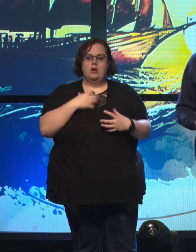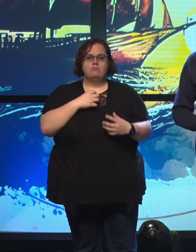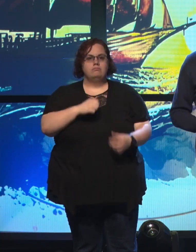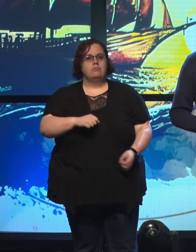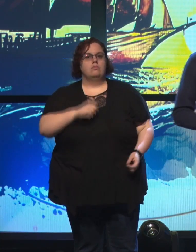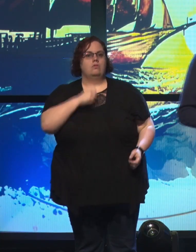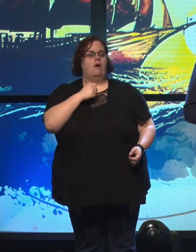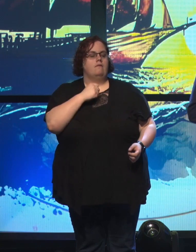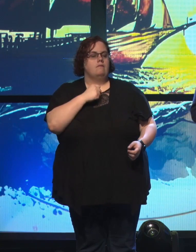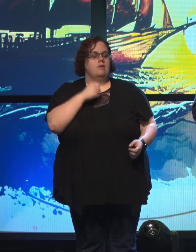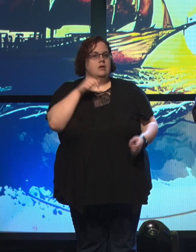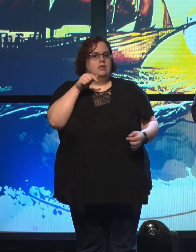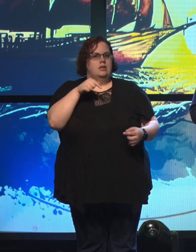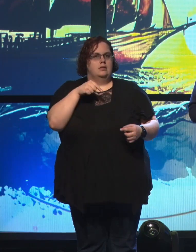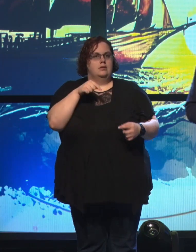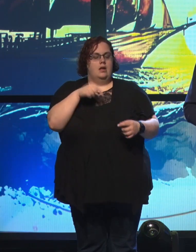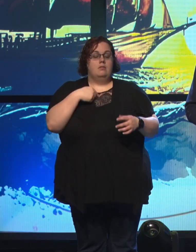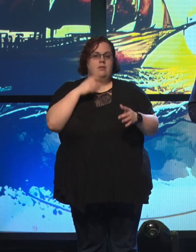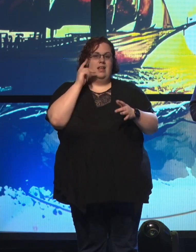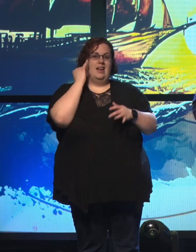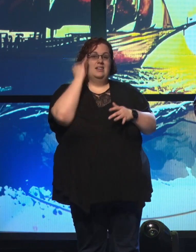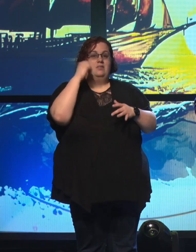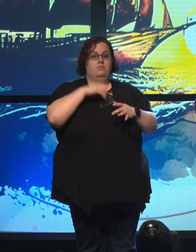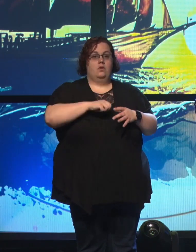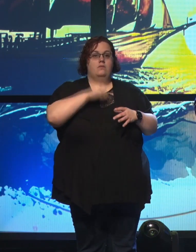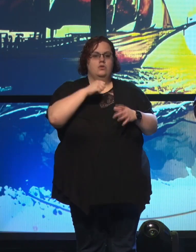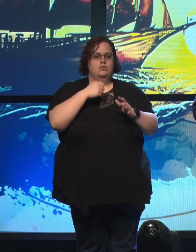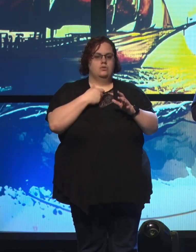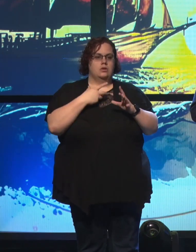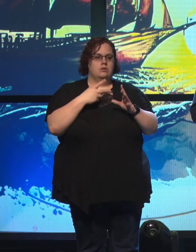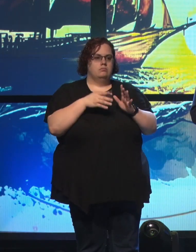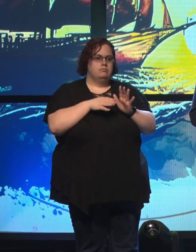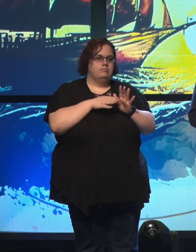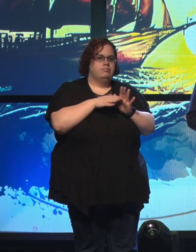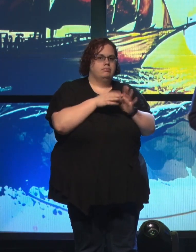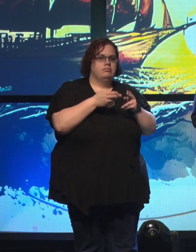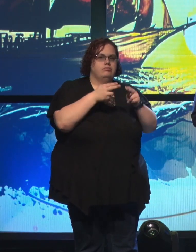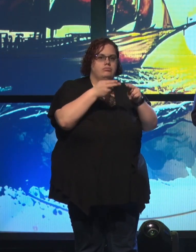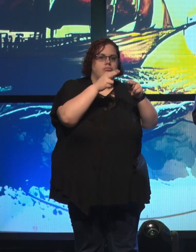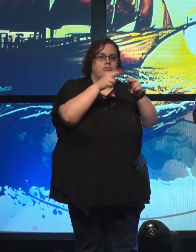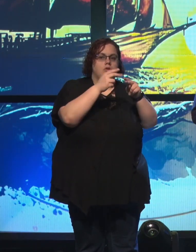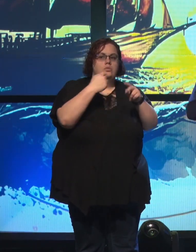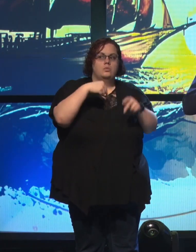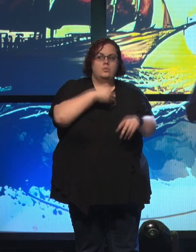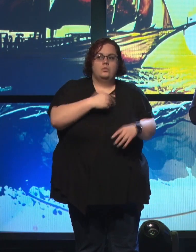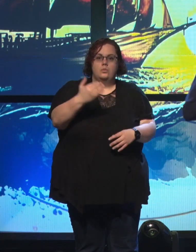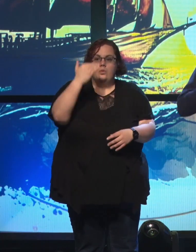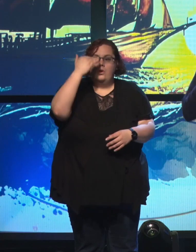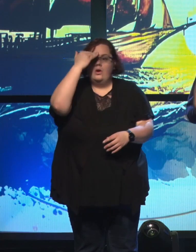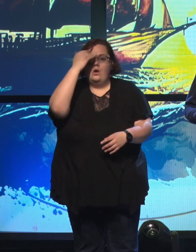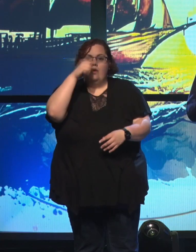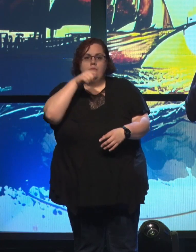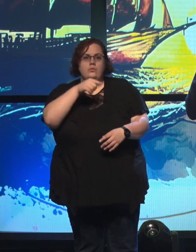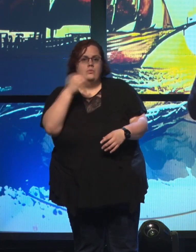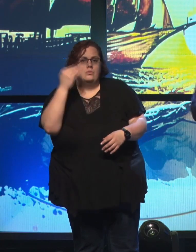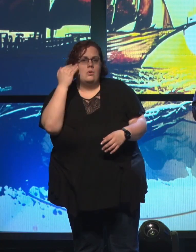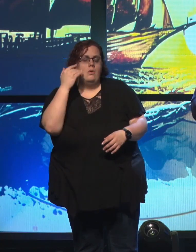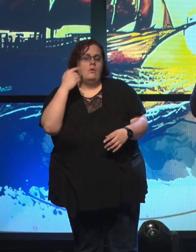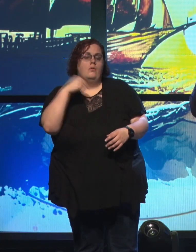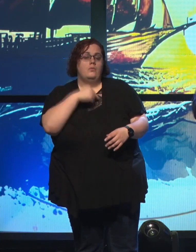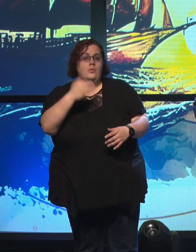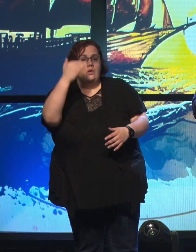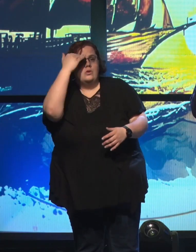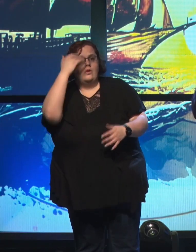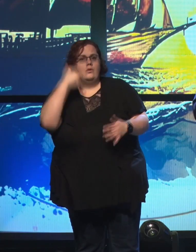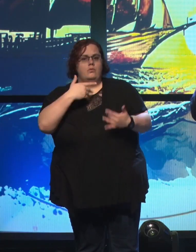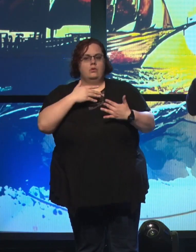I love about this principle, is that confidence grows because you know, and I know, and we know that we are using